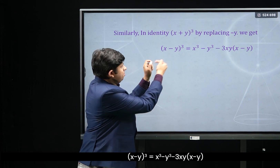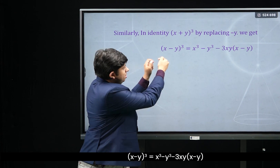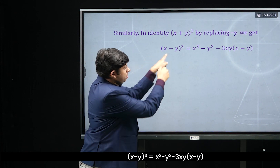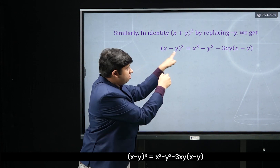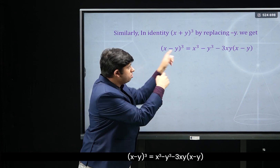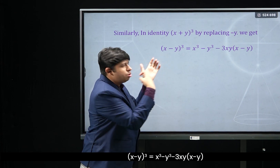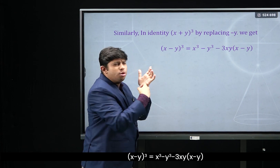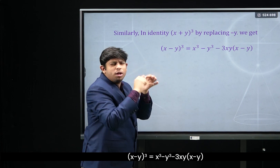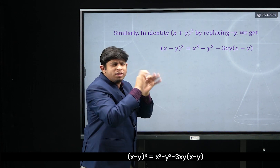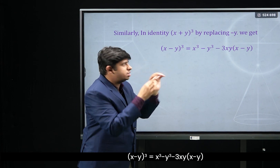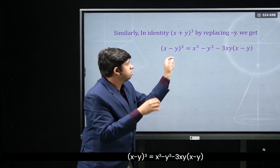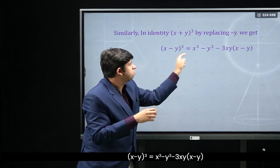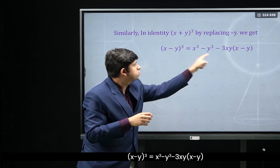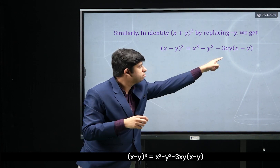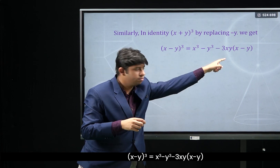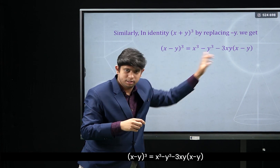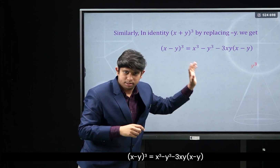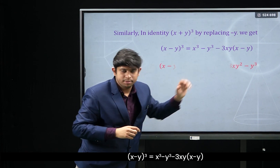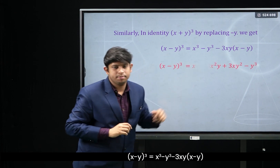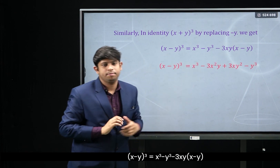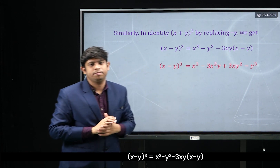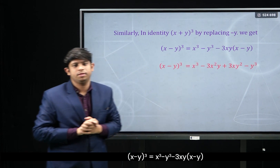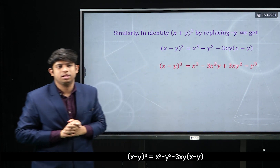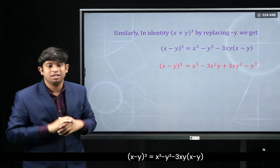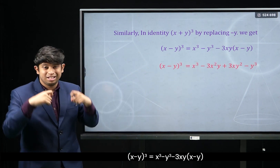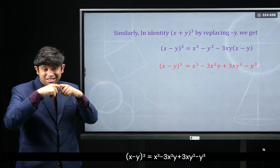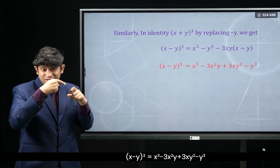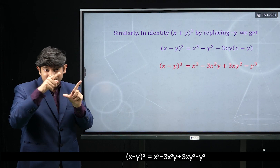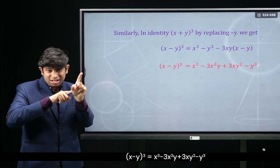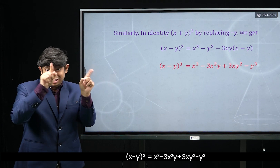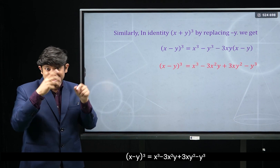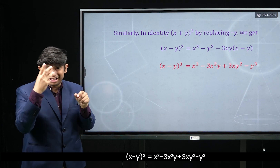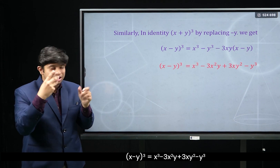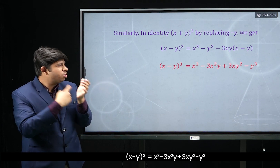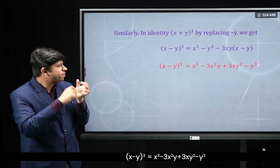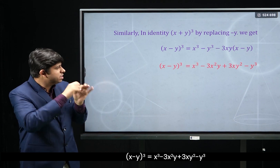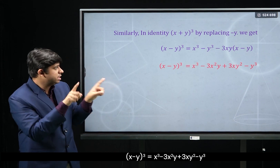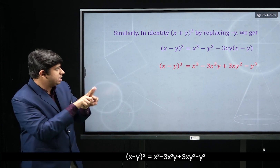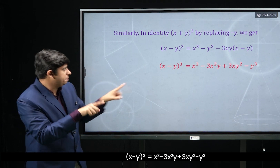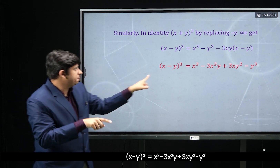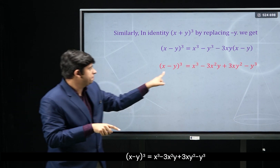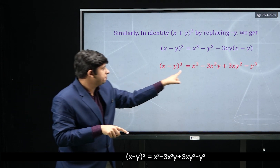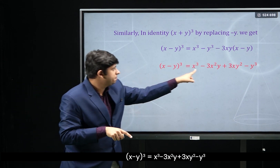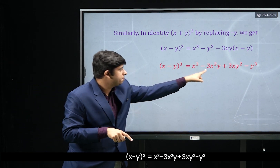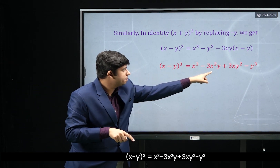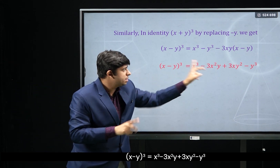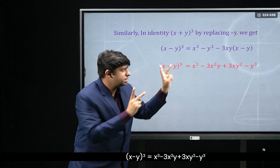cube minus 3xy into x minus y. X minus y whole cube is equal to x cube minus 3x square y